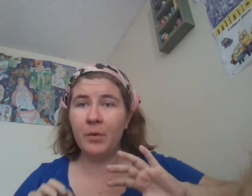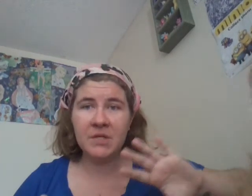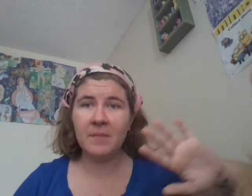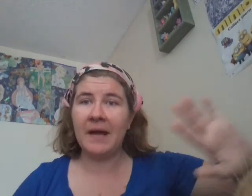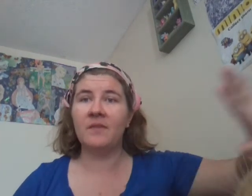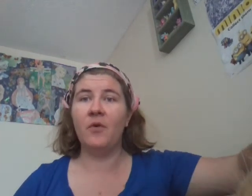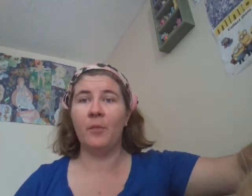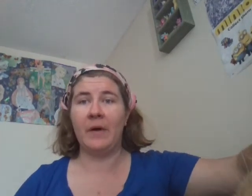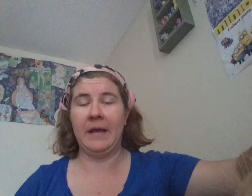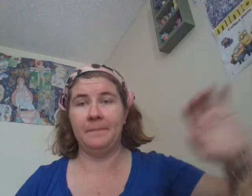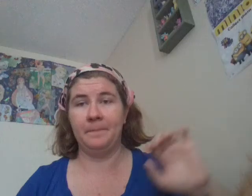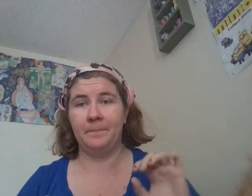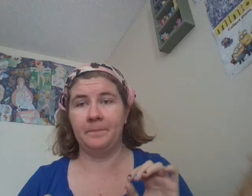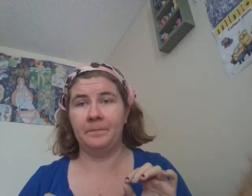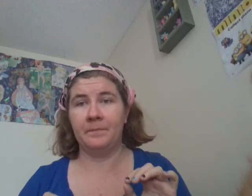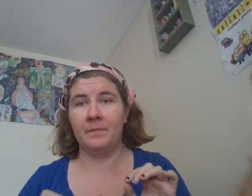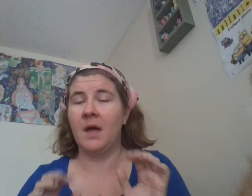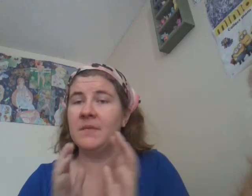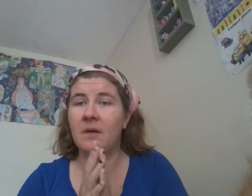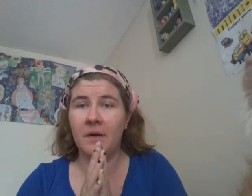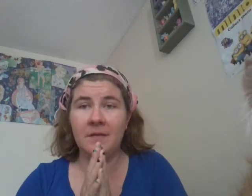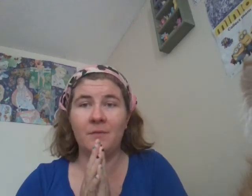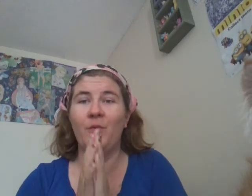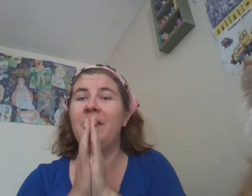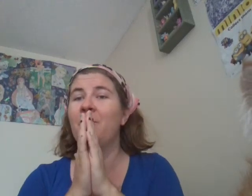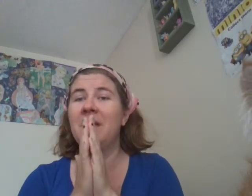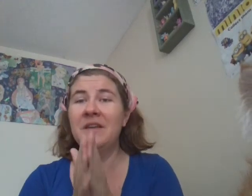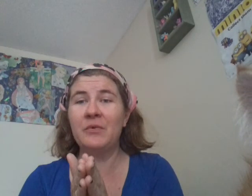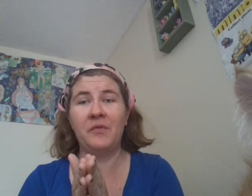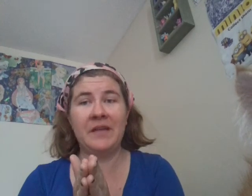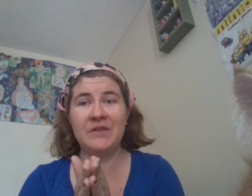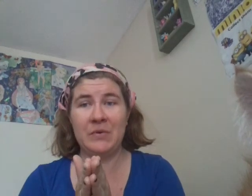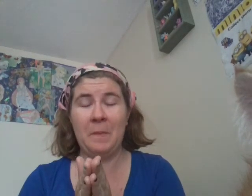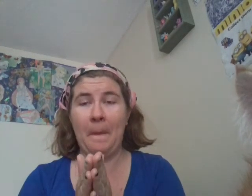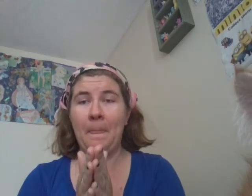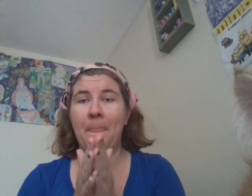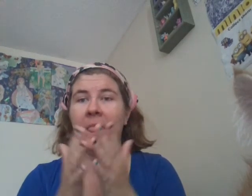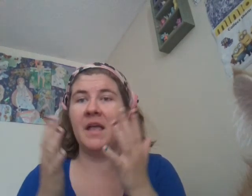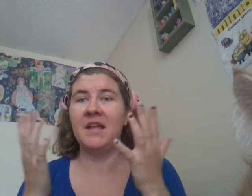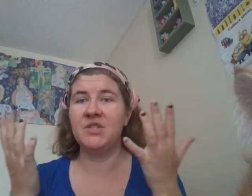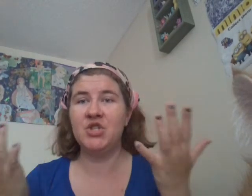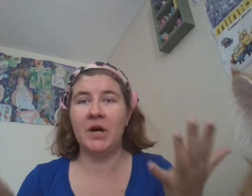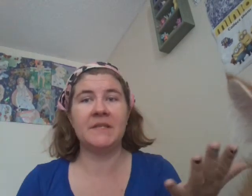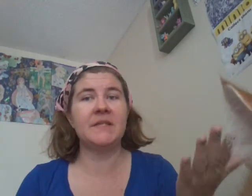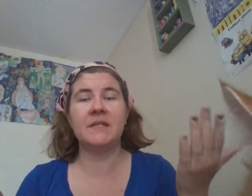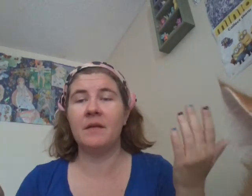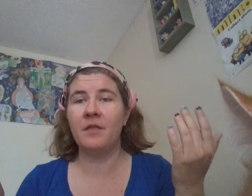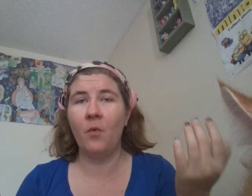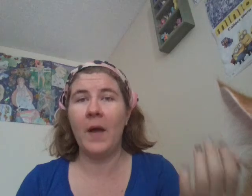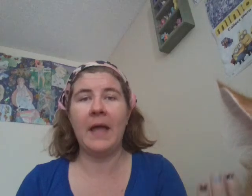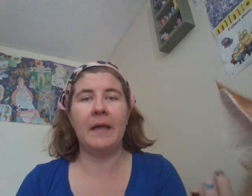have been pushed to the back of your brain. I'm sorry, we don't mean to offend you. It's just the way